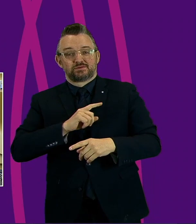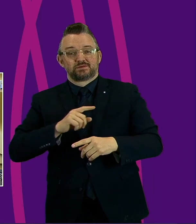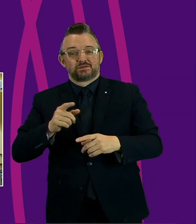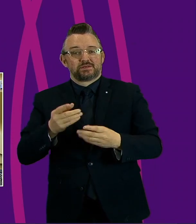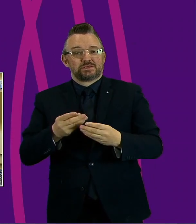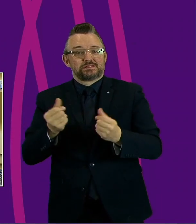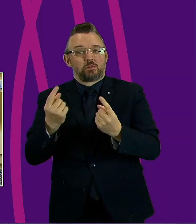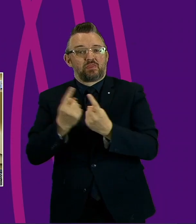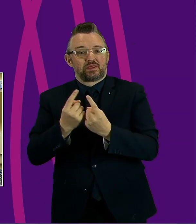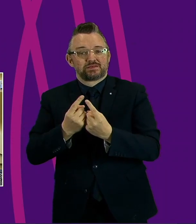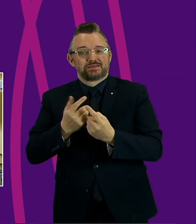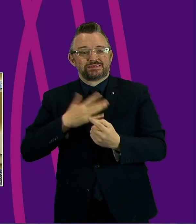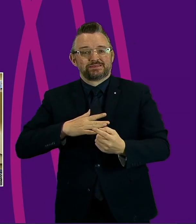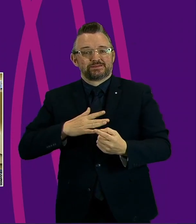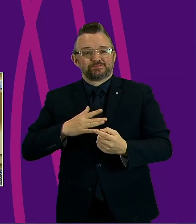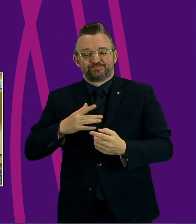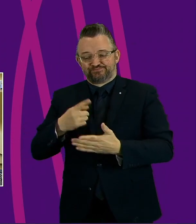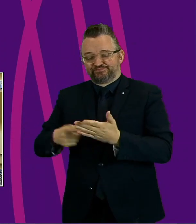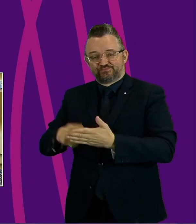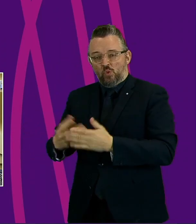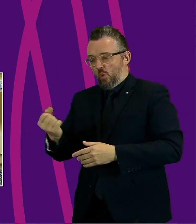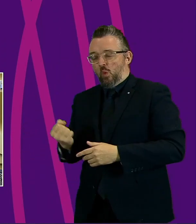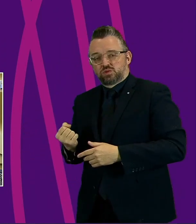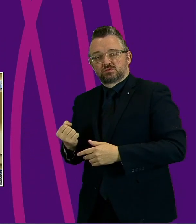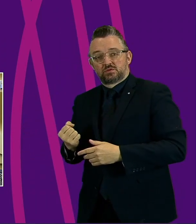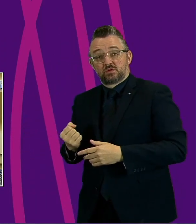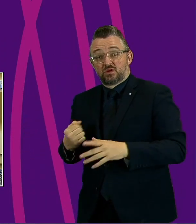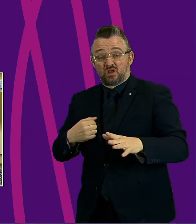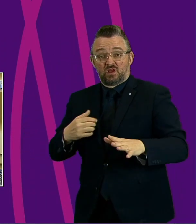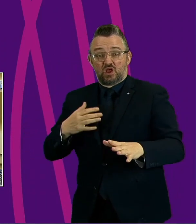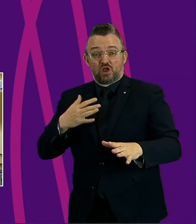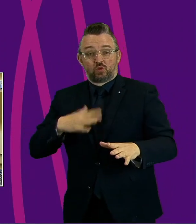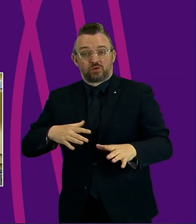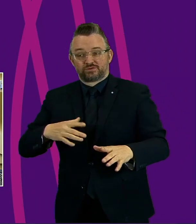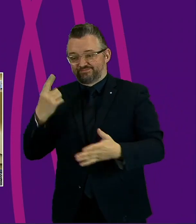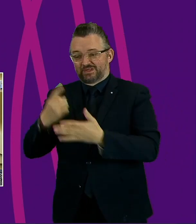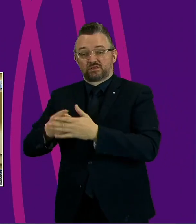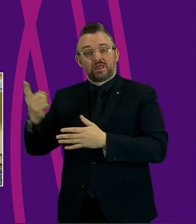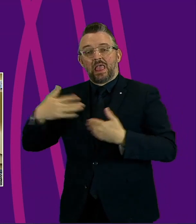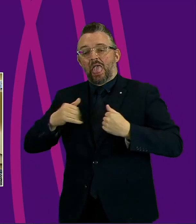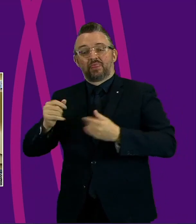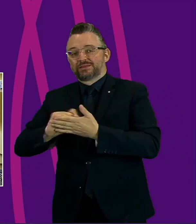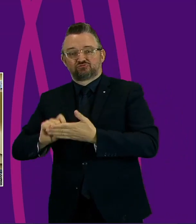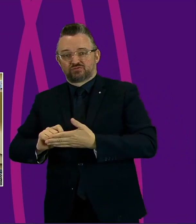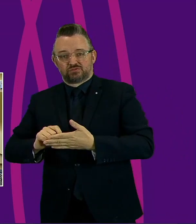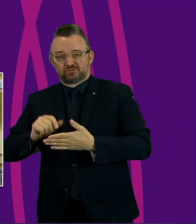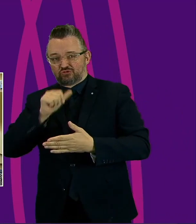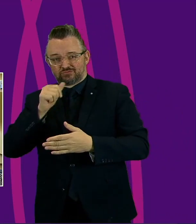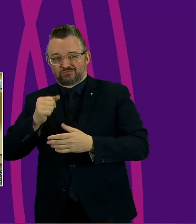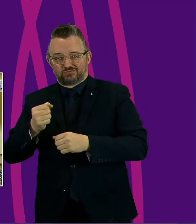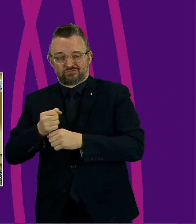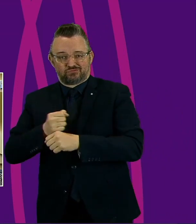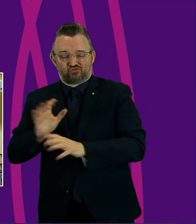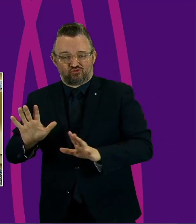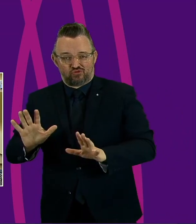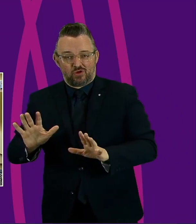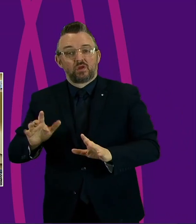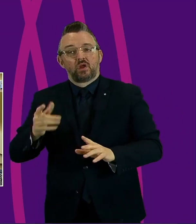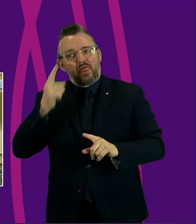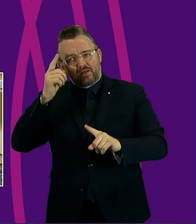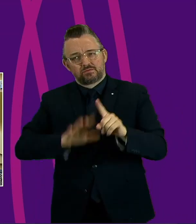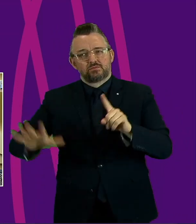certain things had to be postponed. I never wanted to be in a position of having to do it. The Health Secretary didn't, but I think that people across Scotland